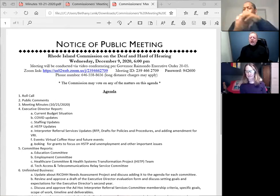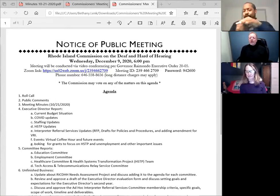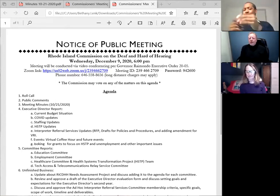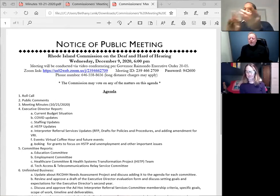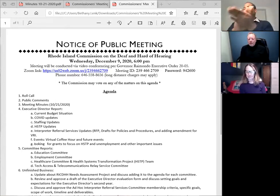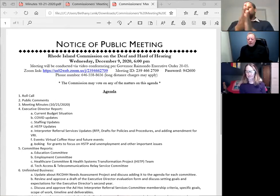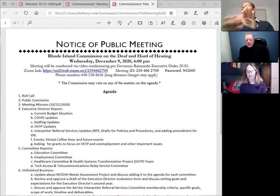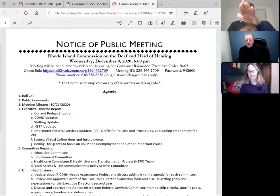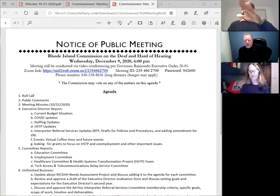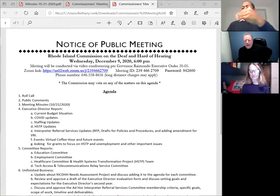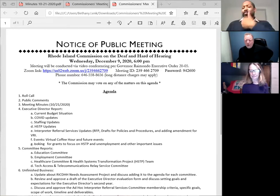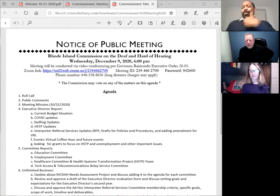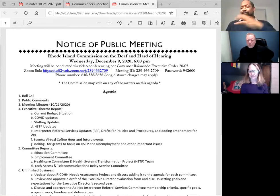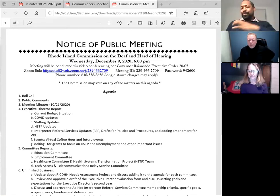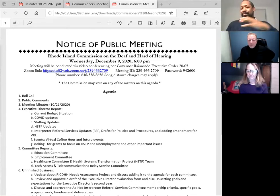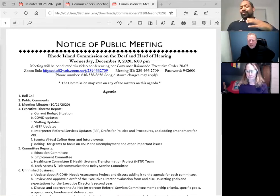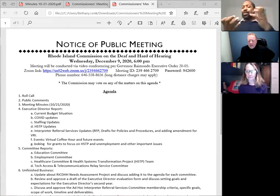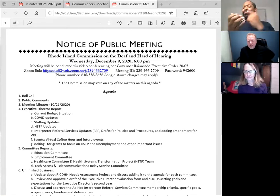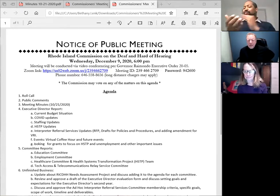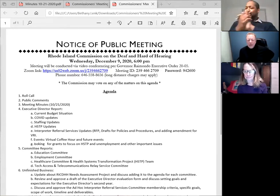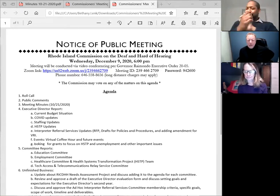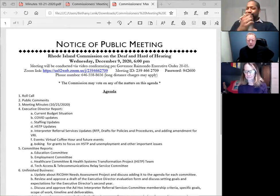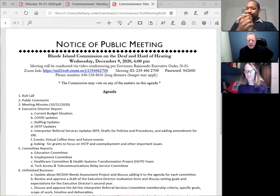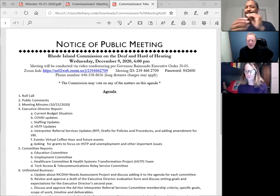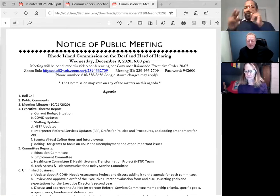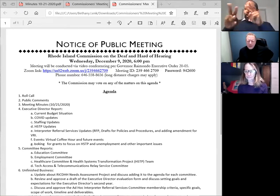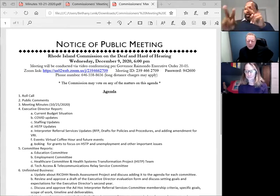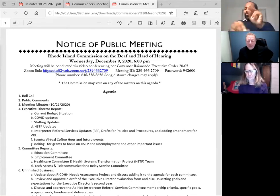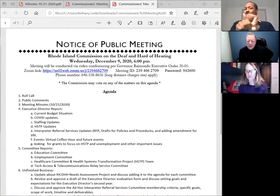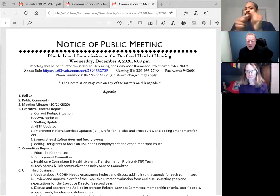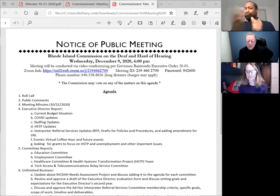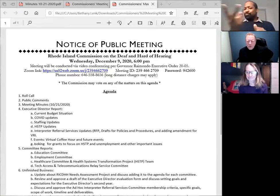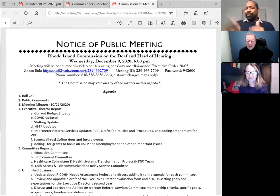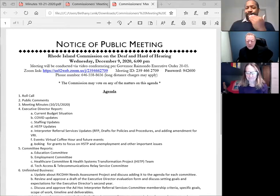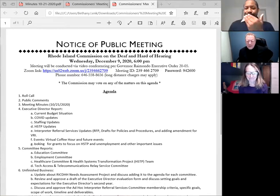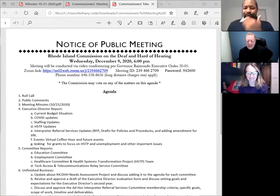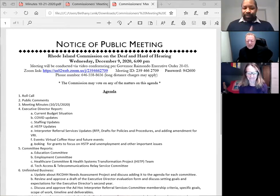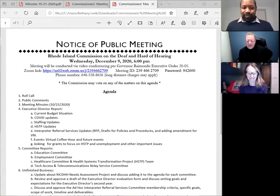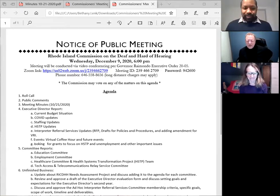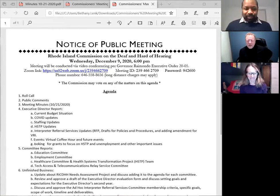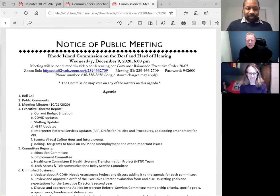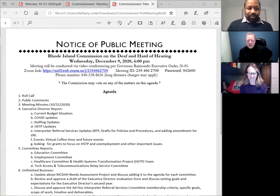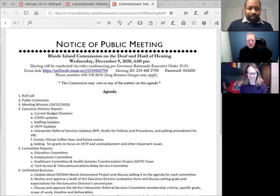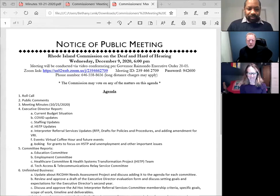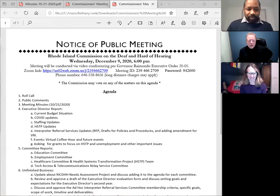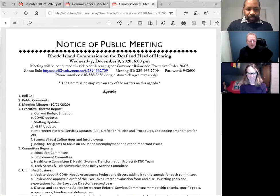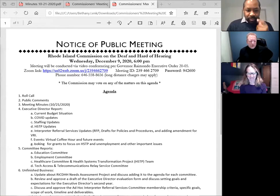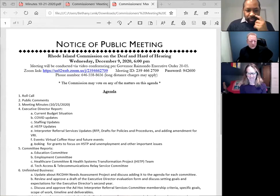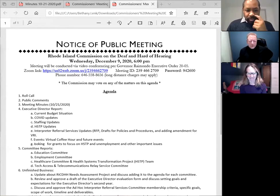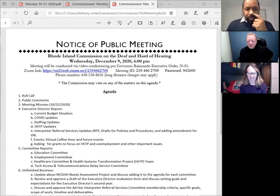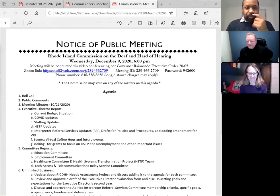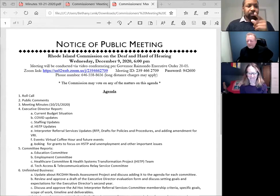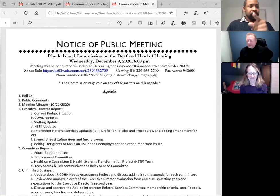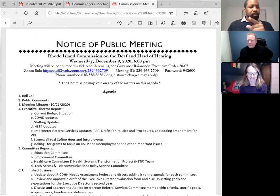the governor right now is processing your recommendation, and so I just want to extend the congratulations to the two of